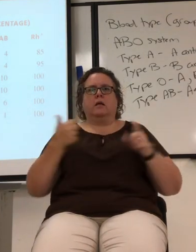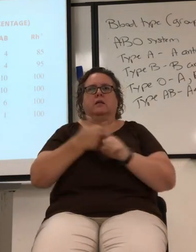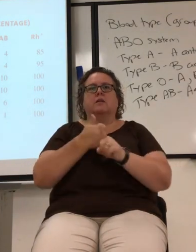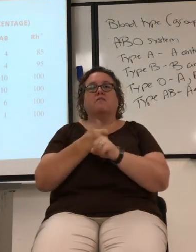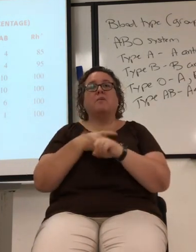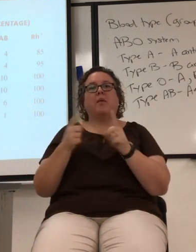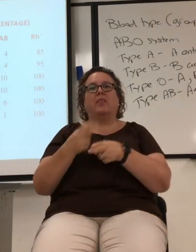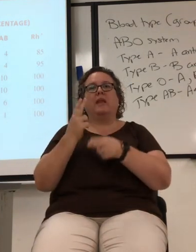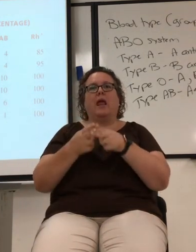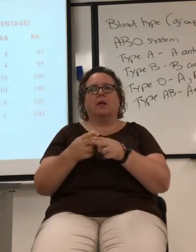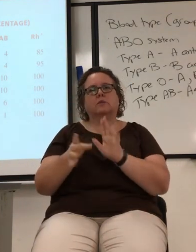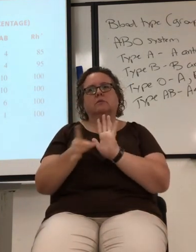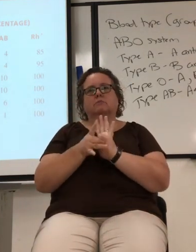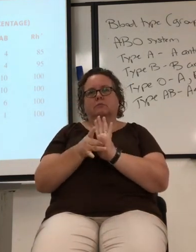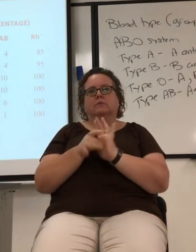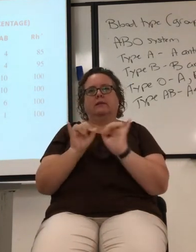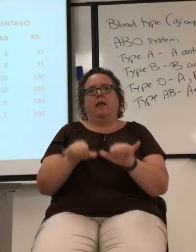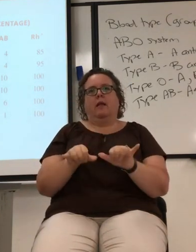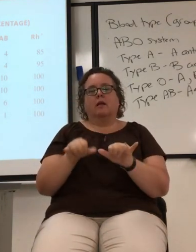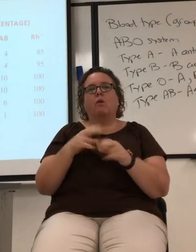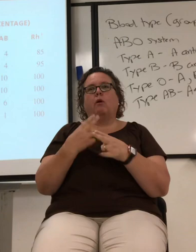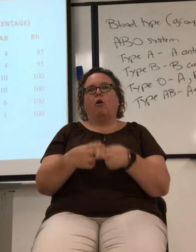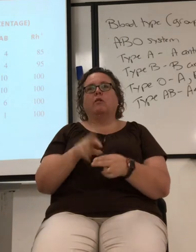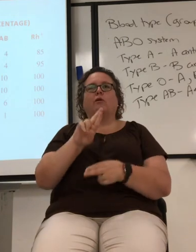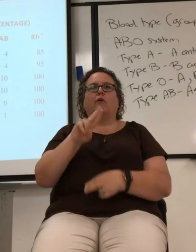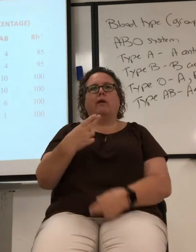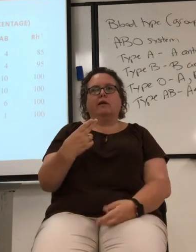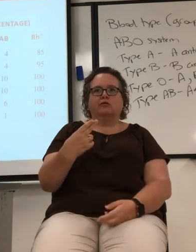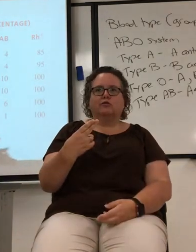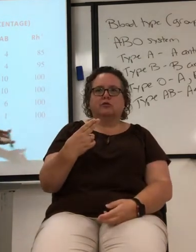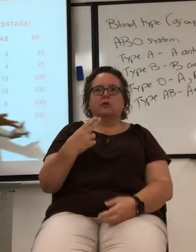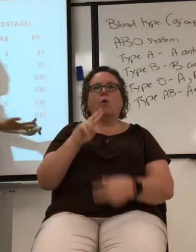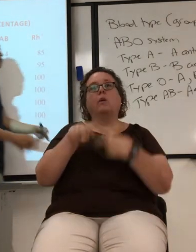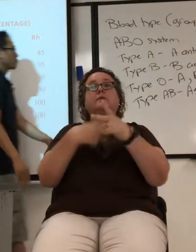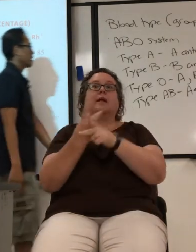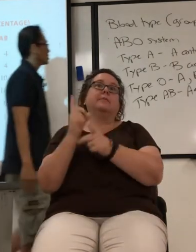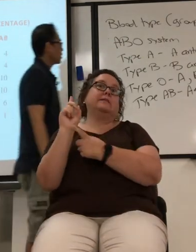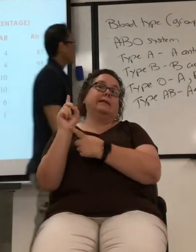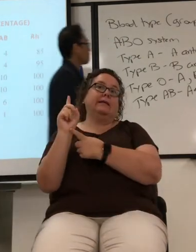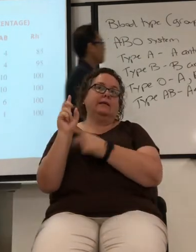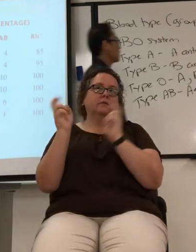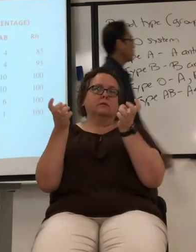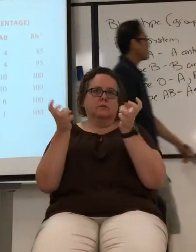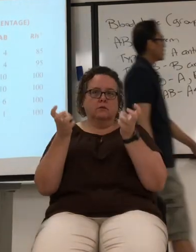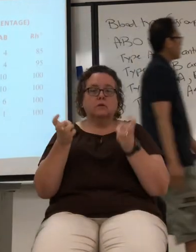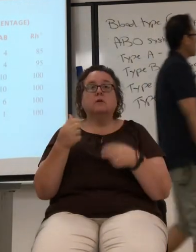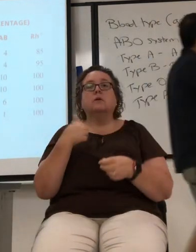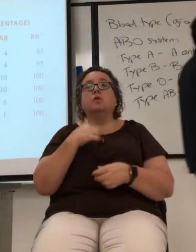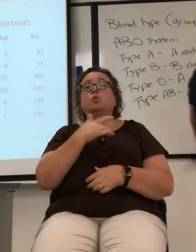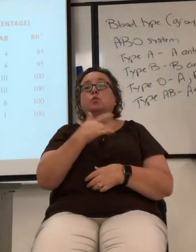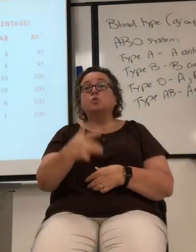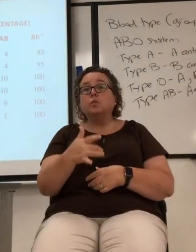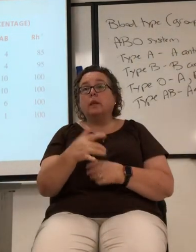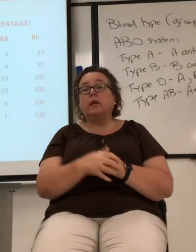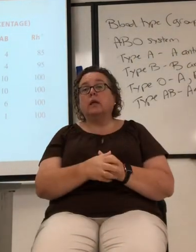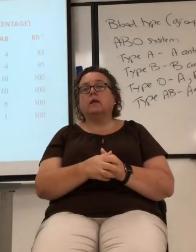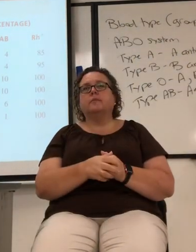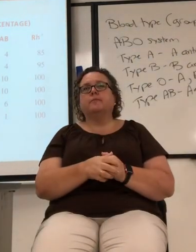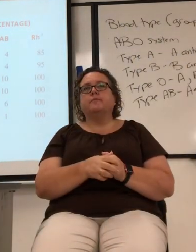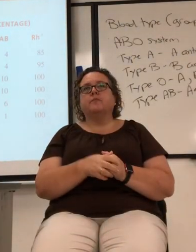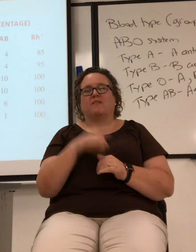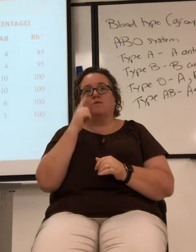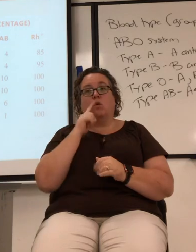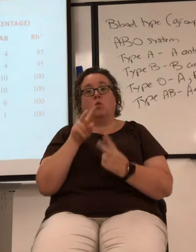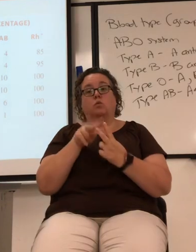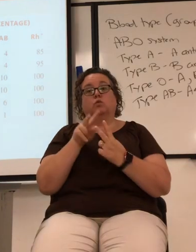stuck. We call it RH or type D. So usually for